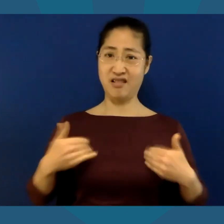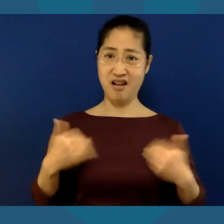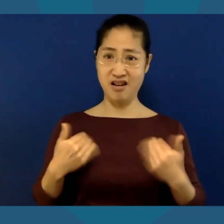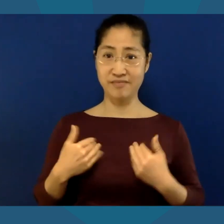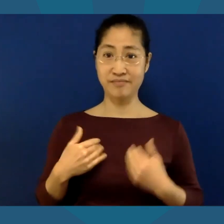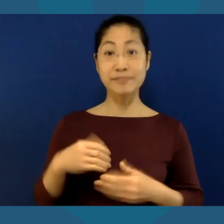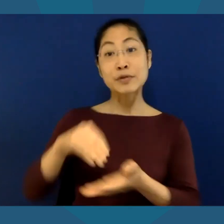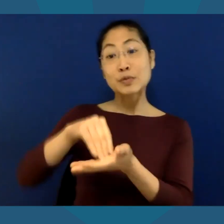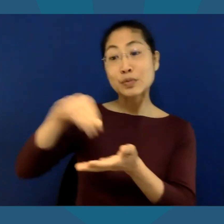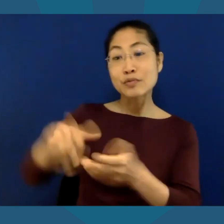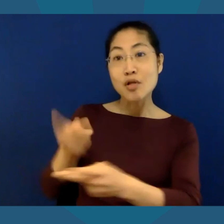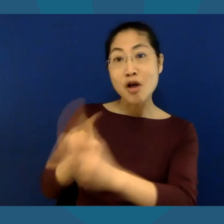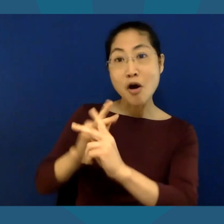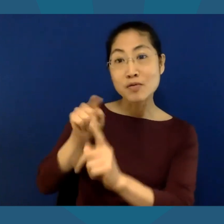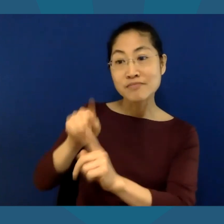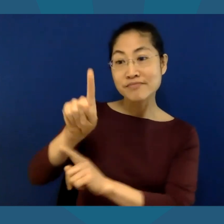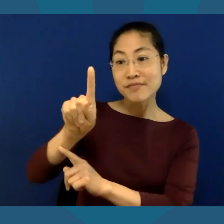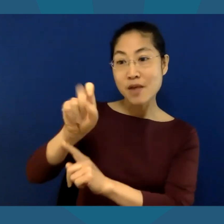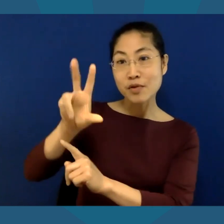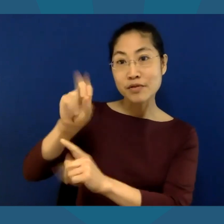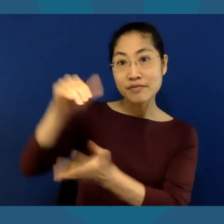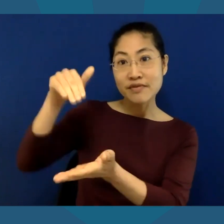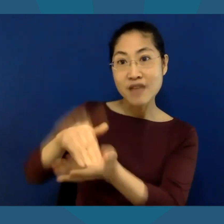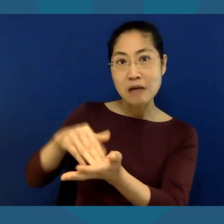protection. As a young adult with